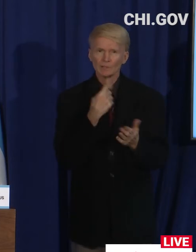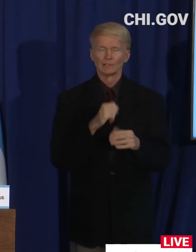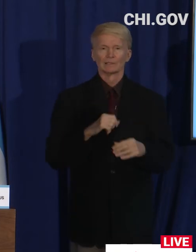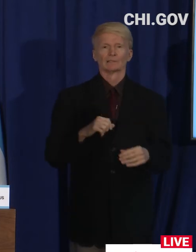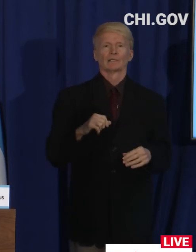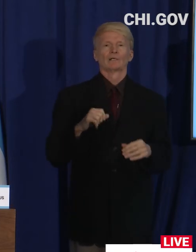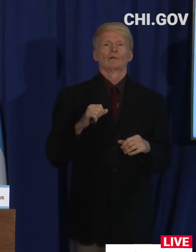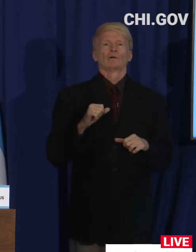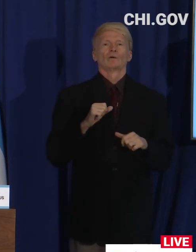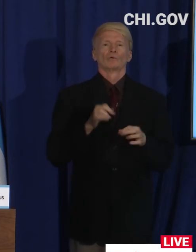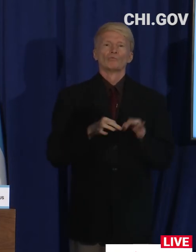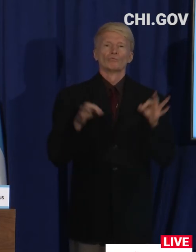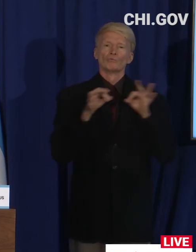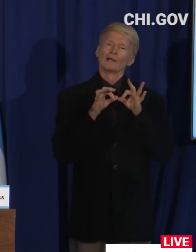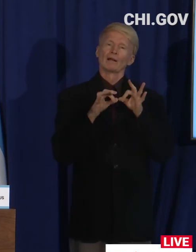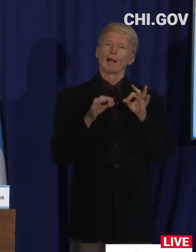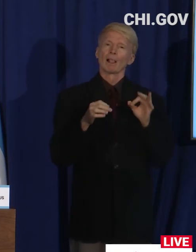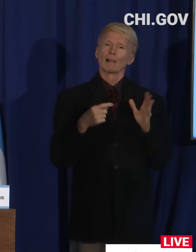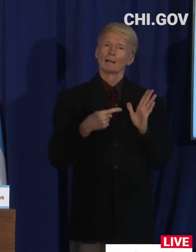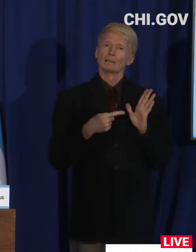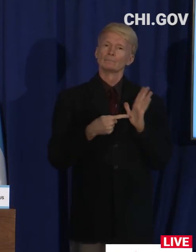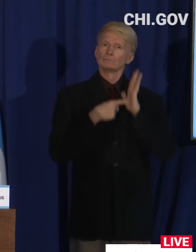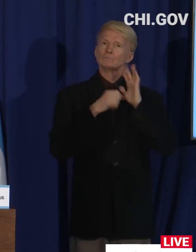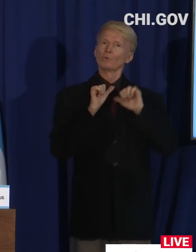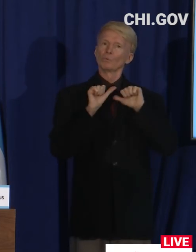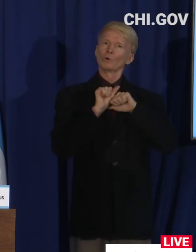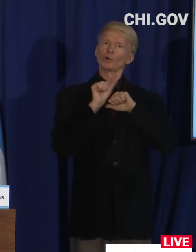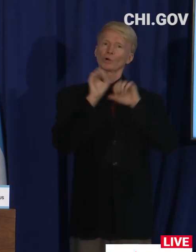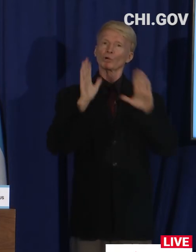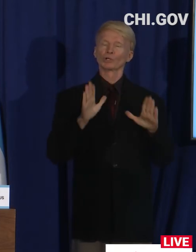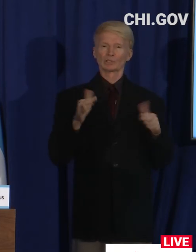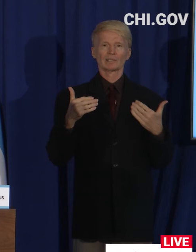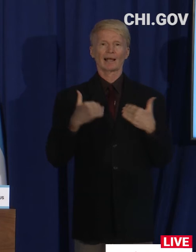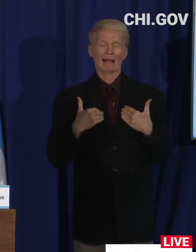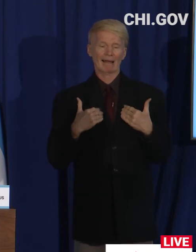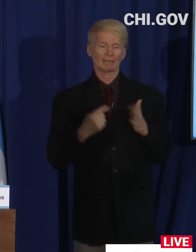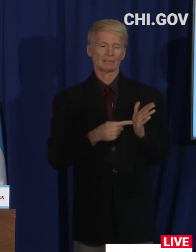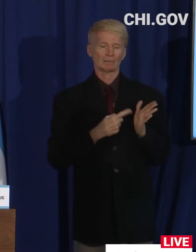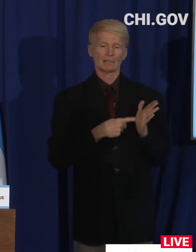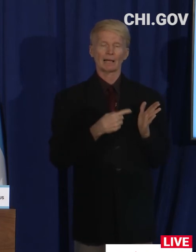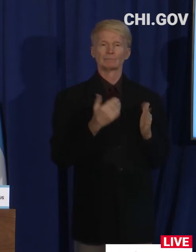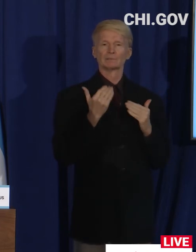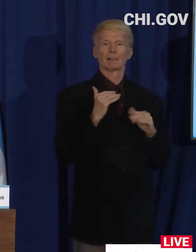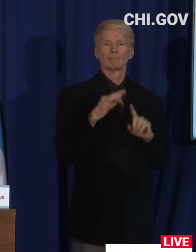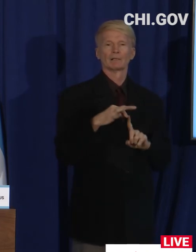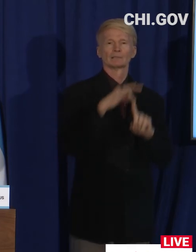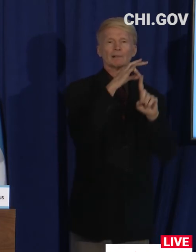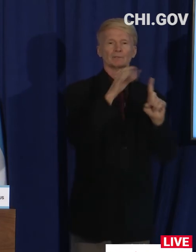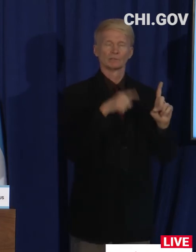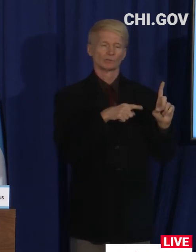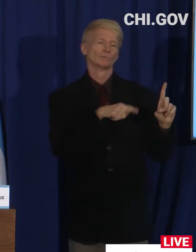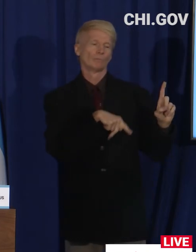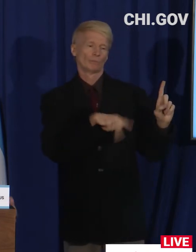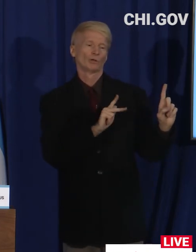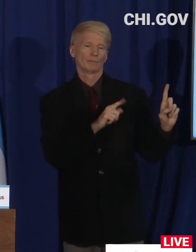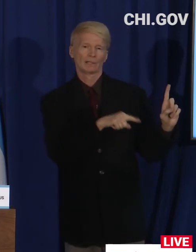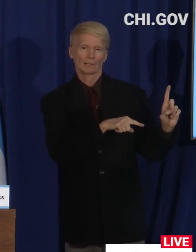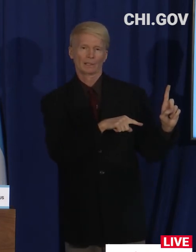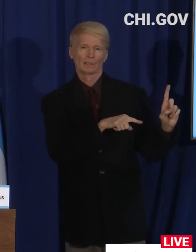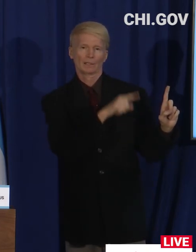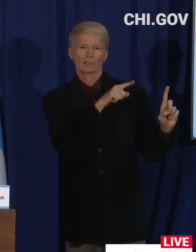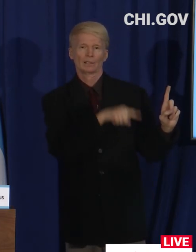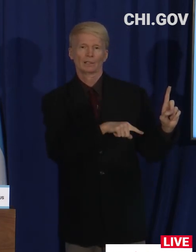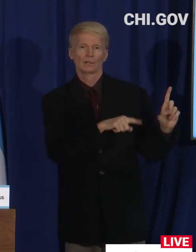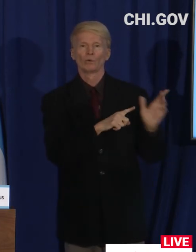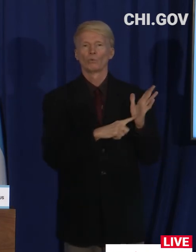that have been defined at the federal level, where there are sometimes exceptions that will be made around